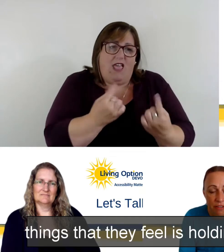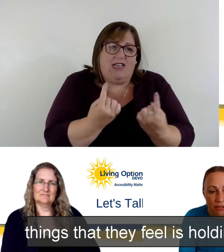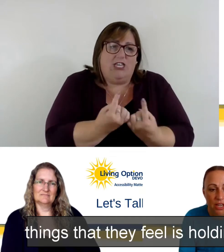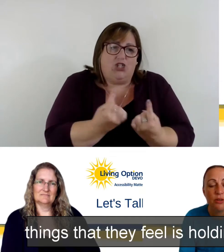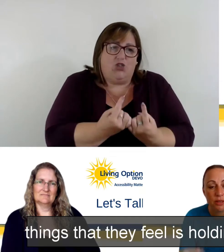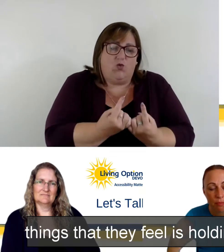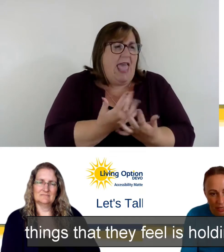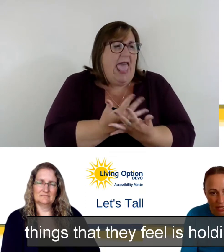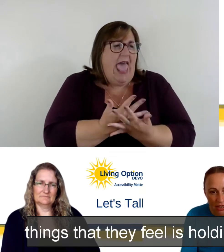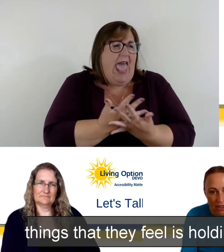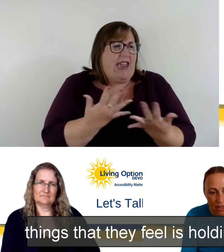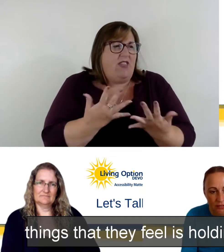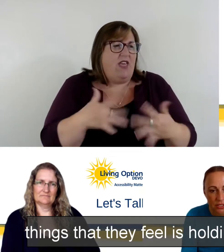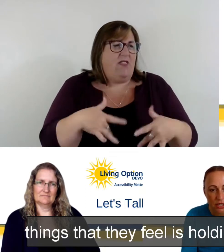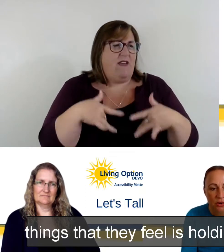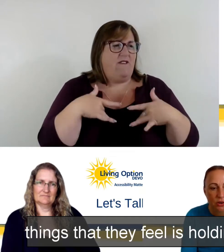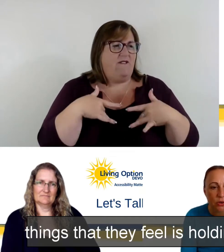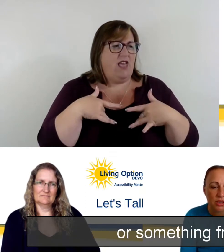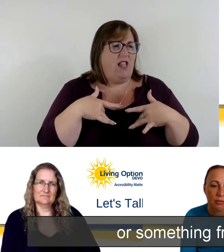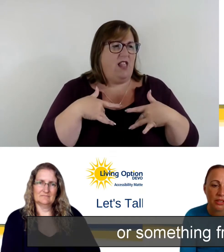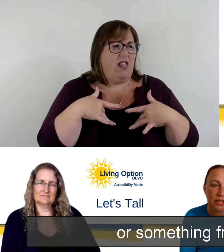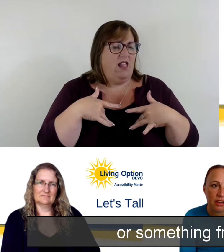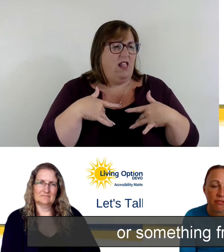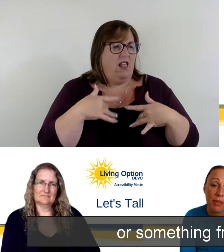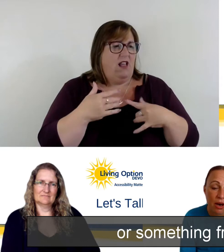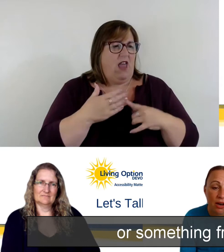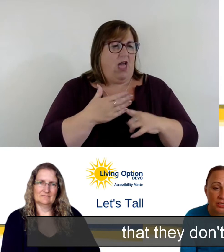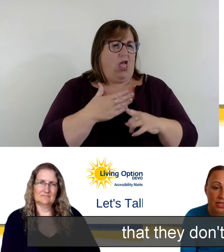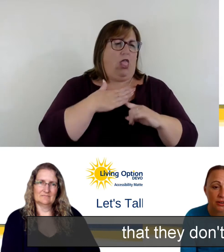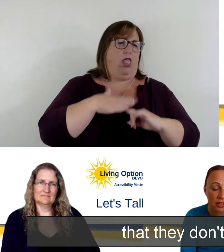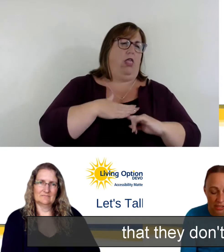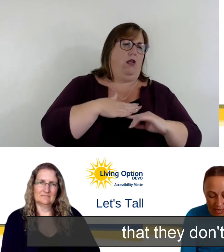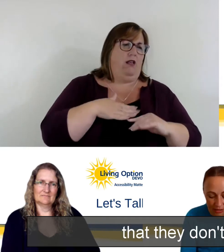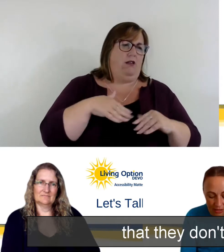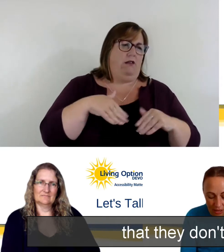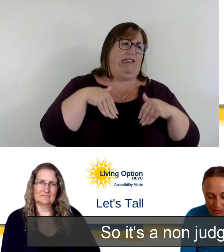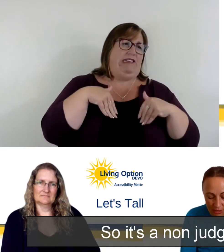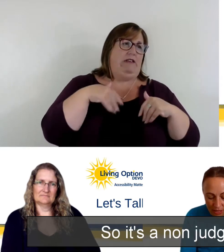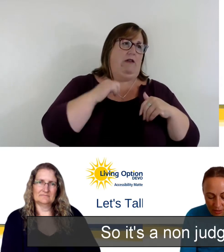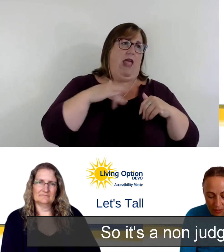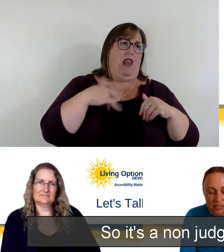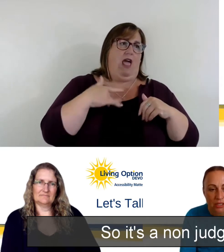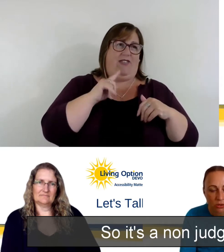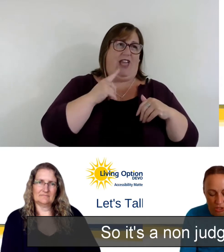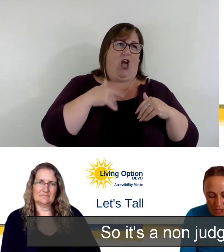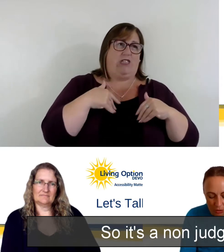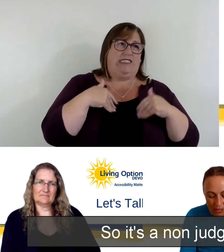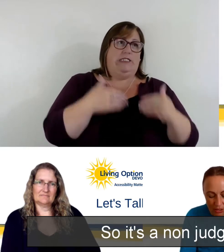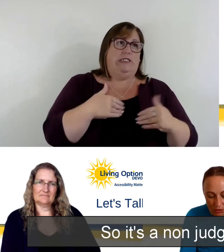of they feel is holding them back in their lives, or something that they from their past that they don't understand. So it's